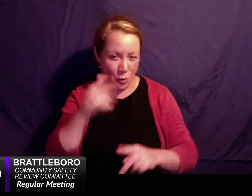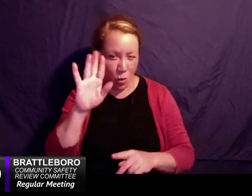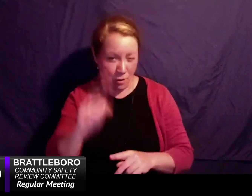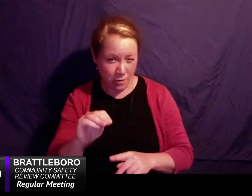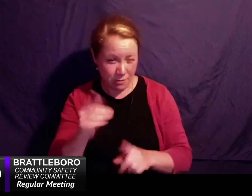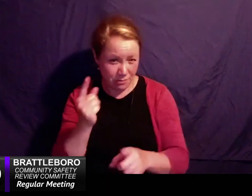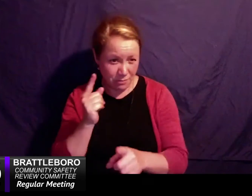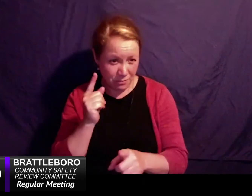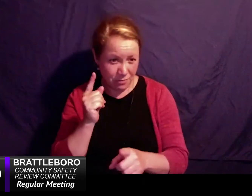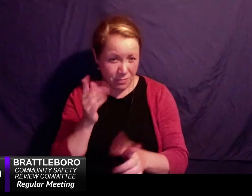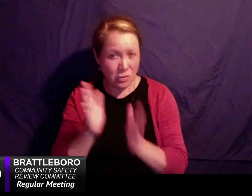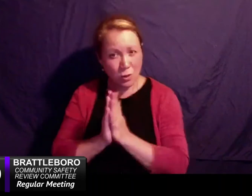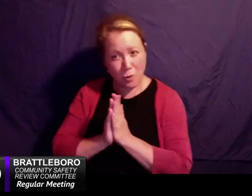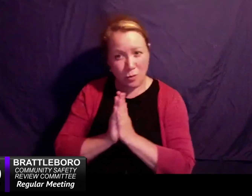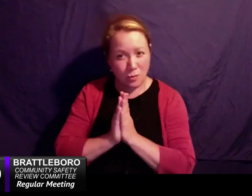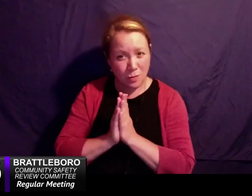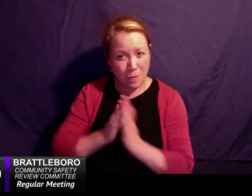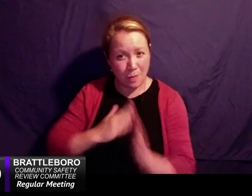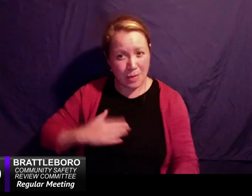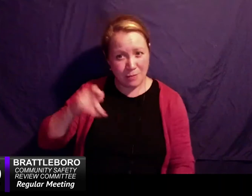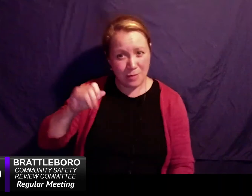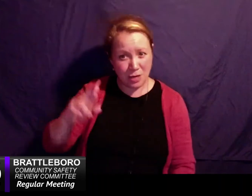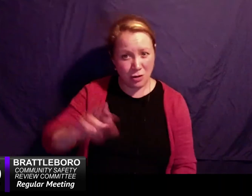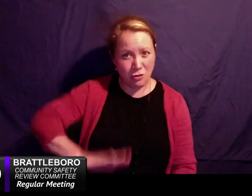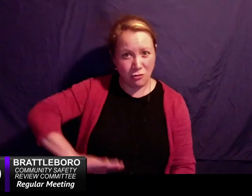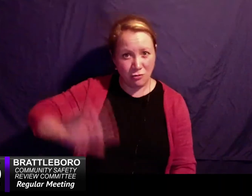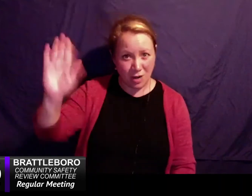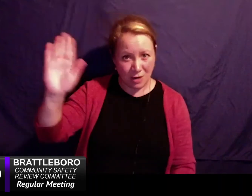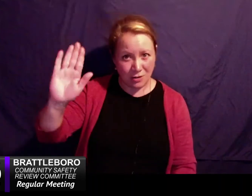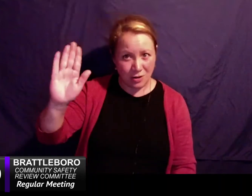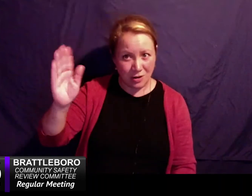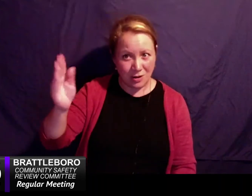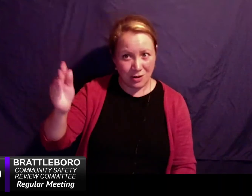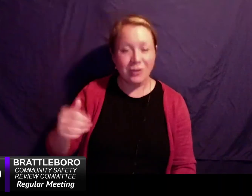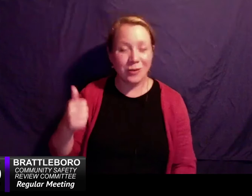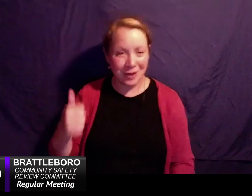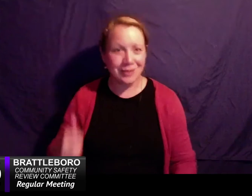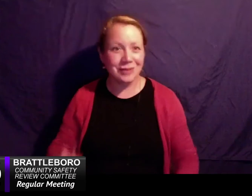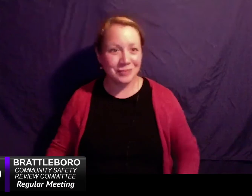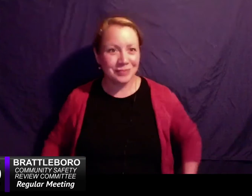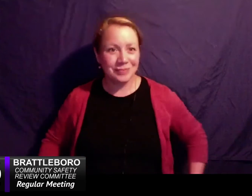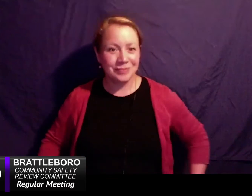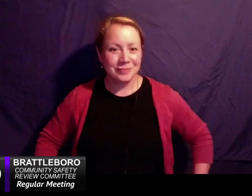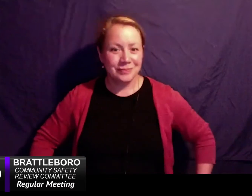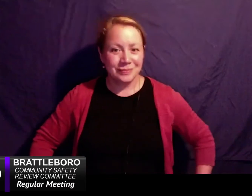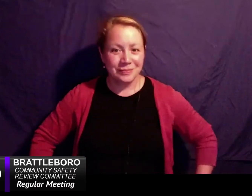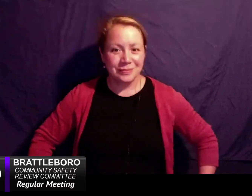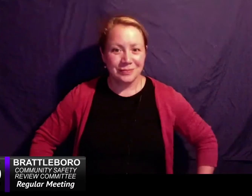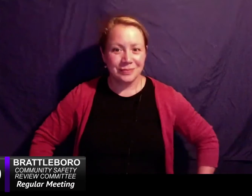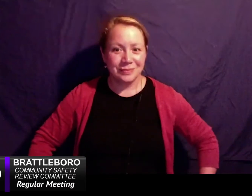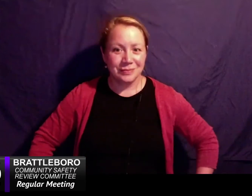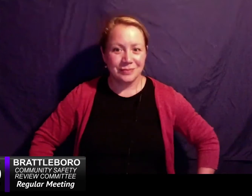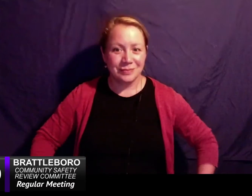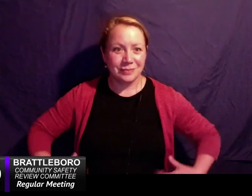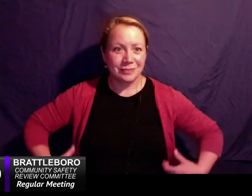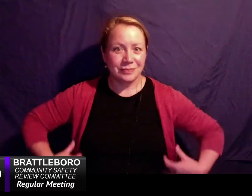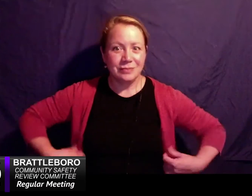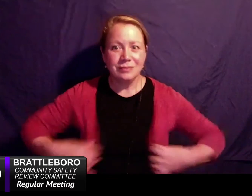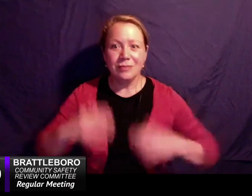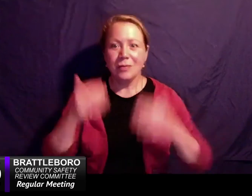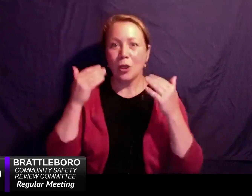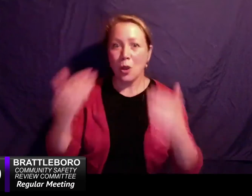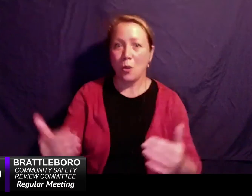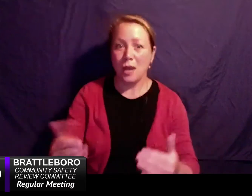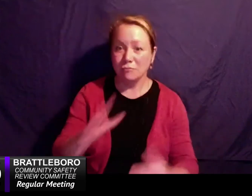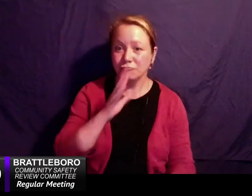Peter to, yes, There he is. raise your hand. Thank you. And I think you can go ahead and